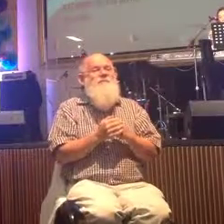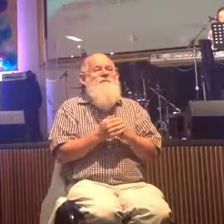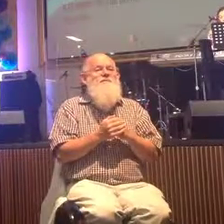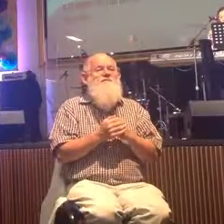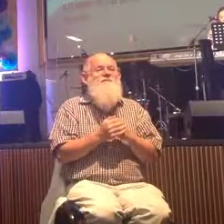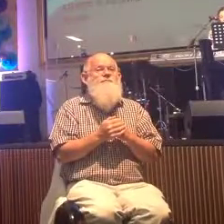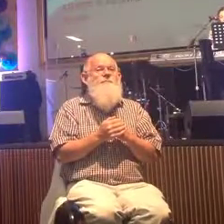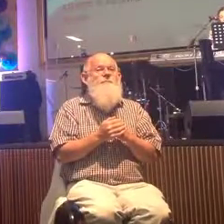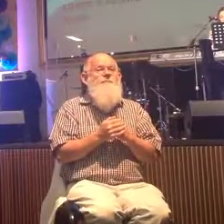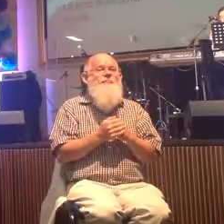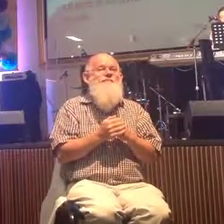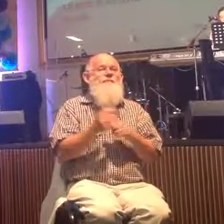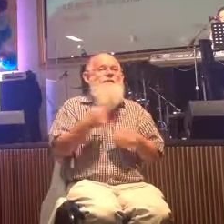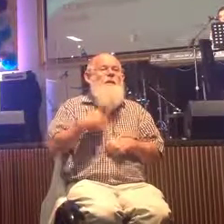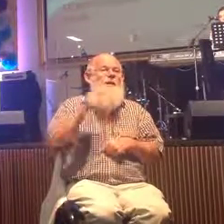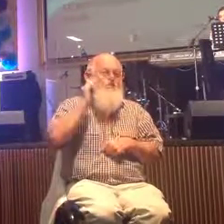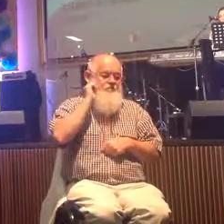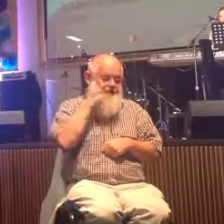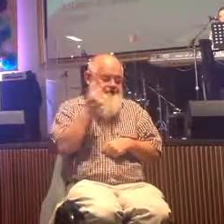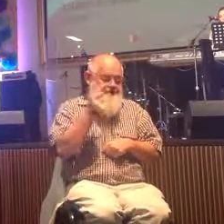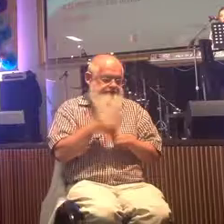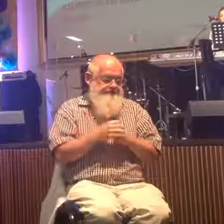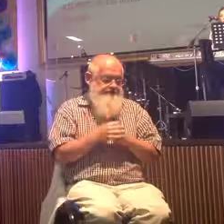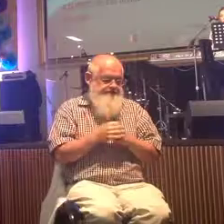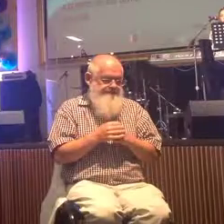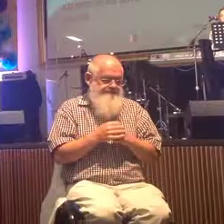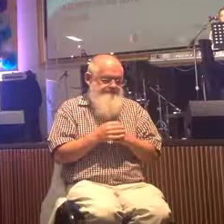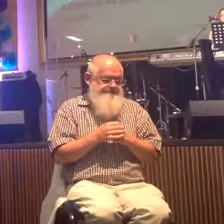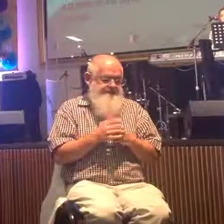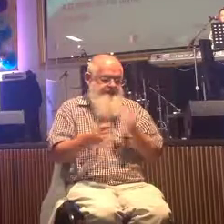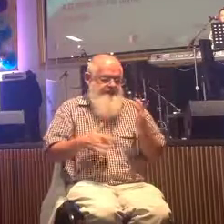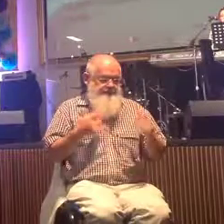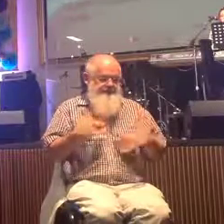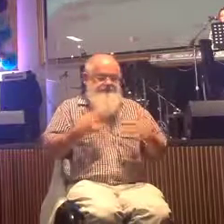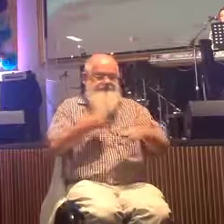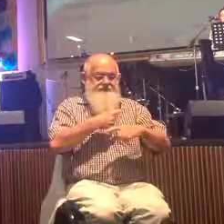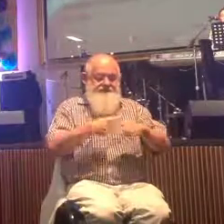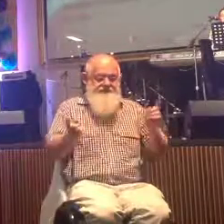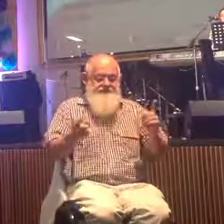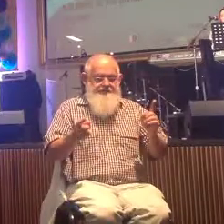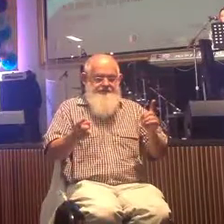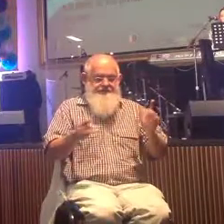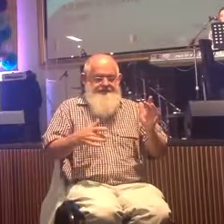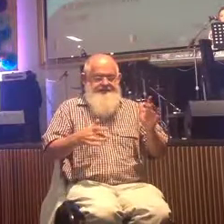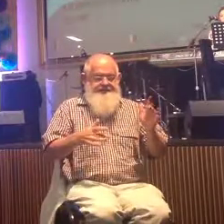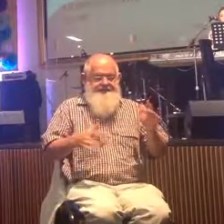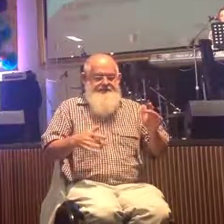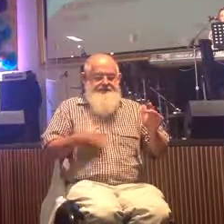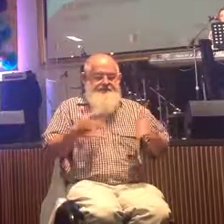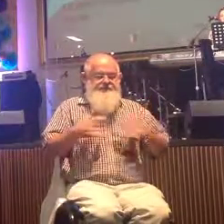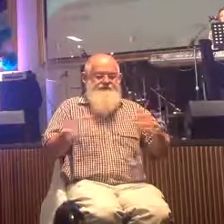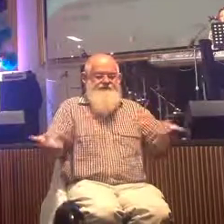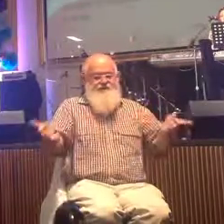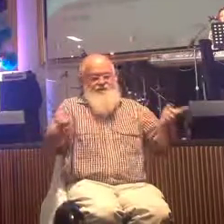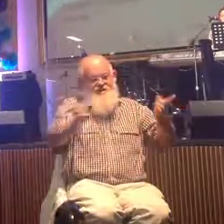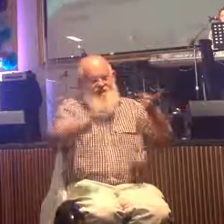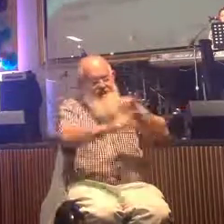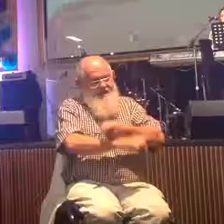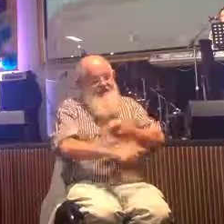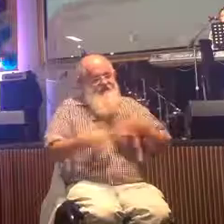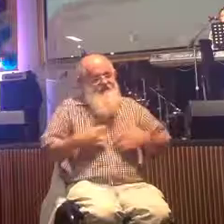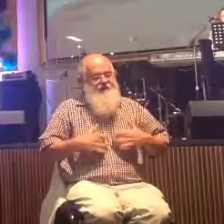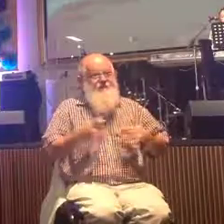And Father God, I will live different. I will live transformed. And